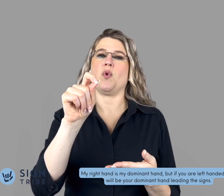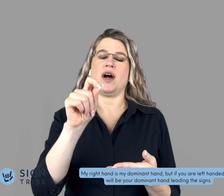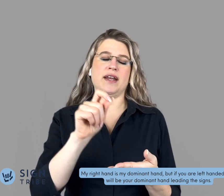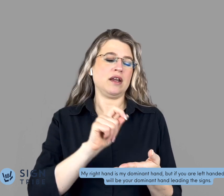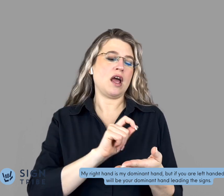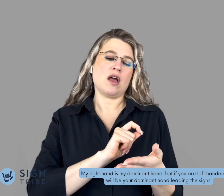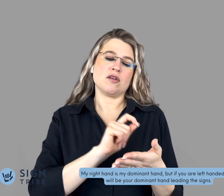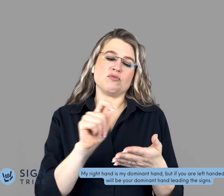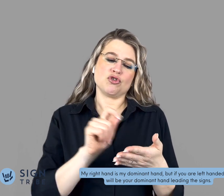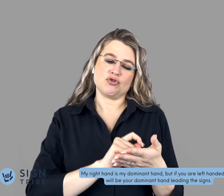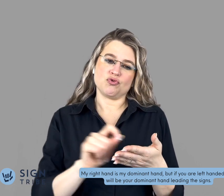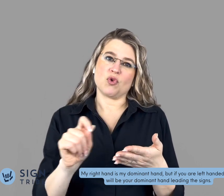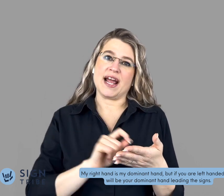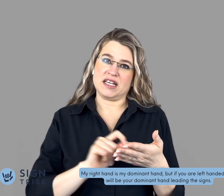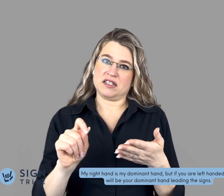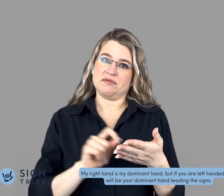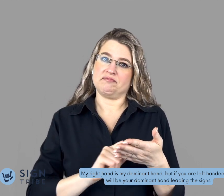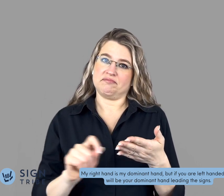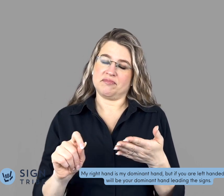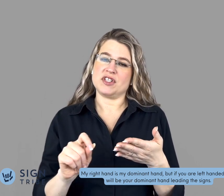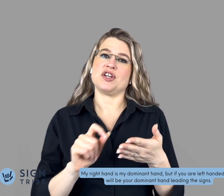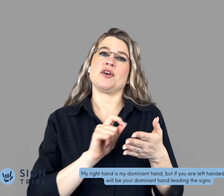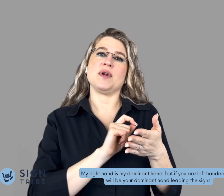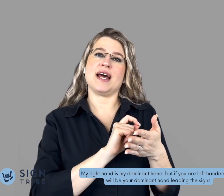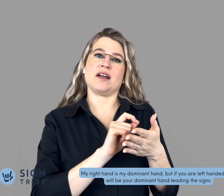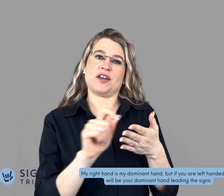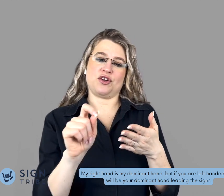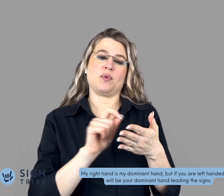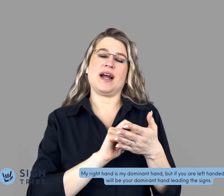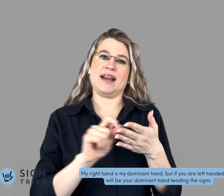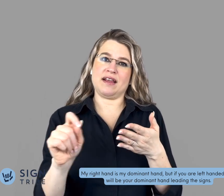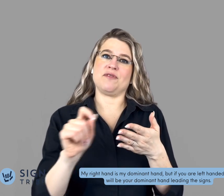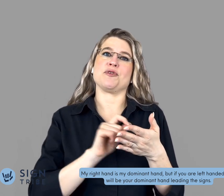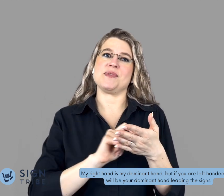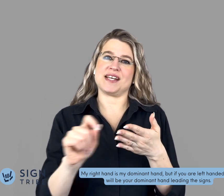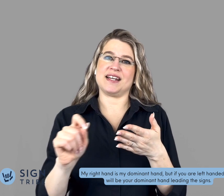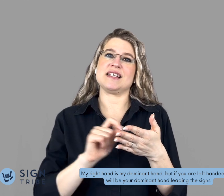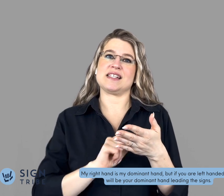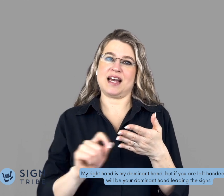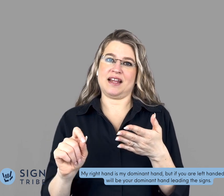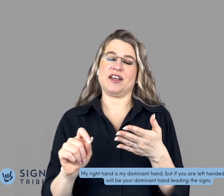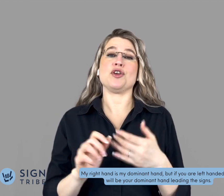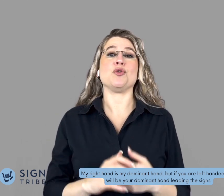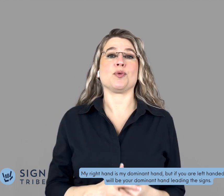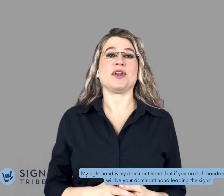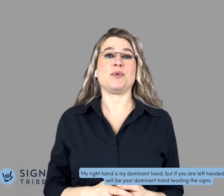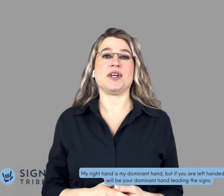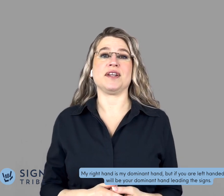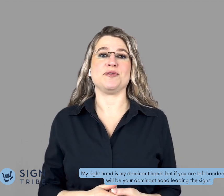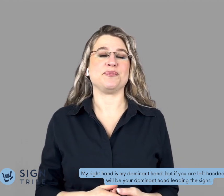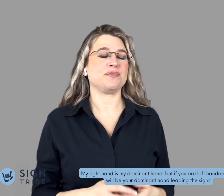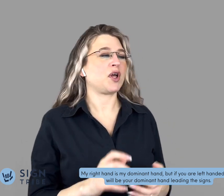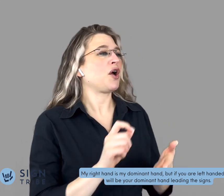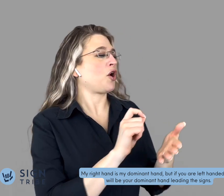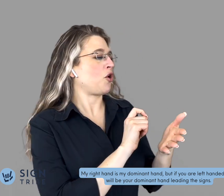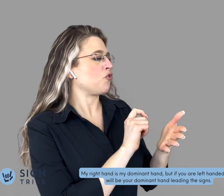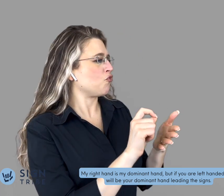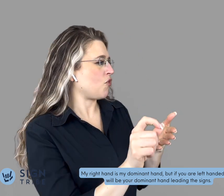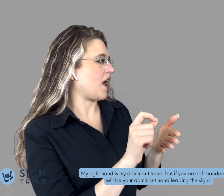one. Right. So you're going to act like you're writing from side to side like you normally would.